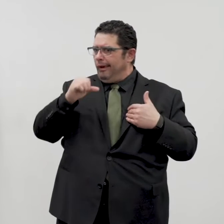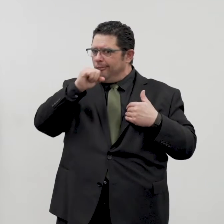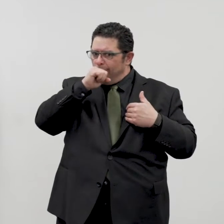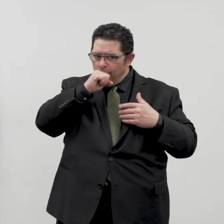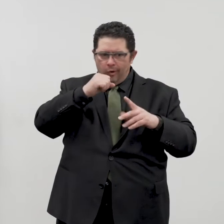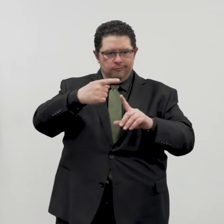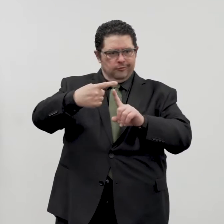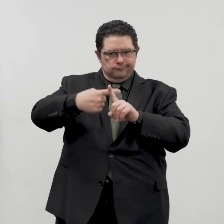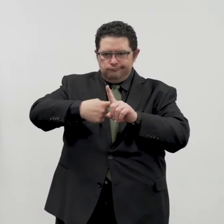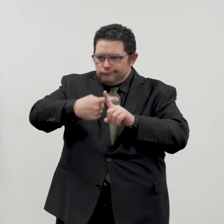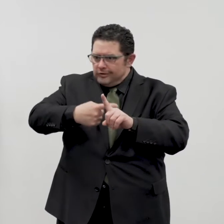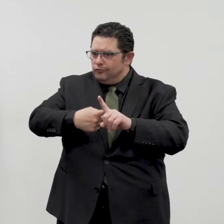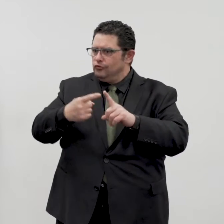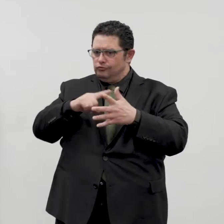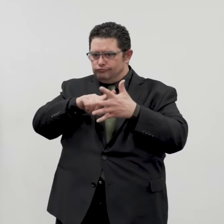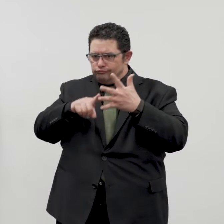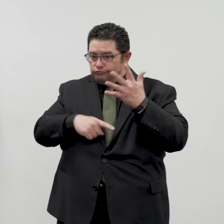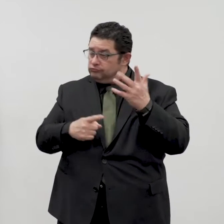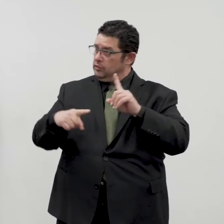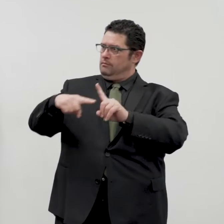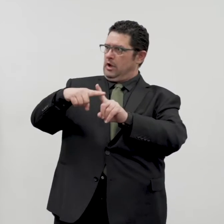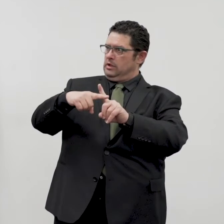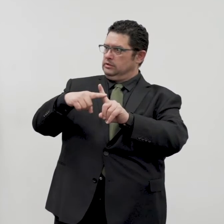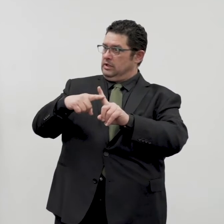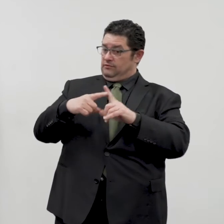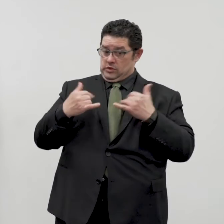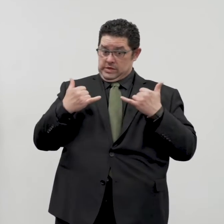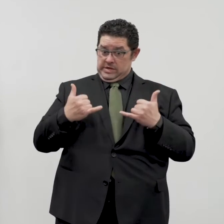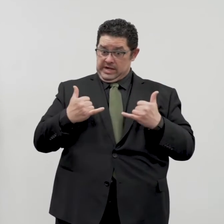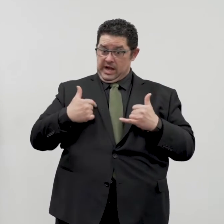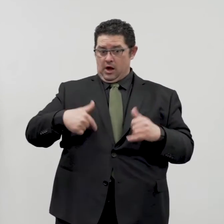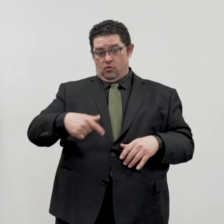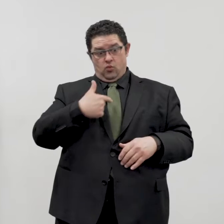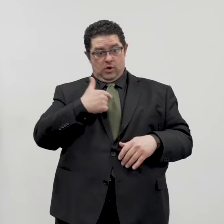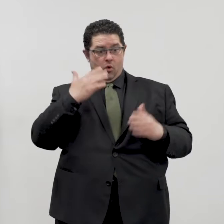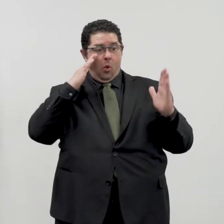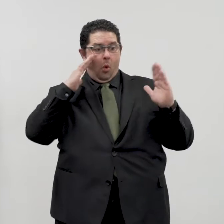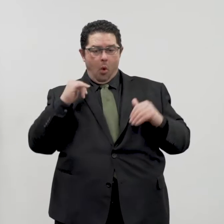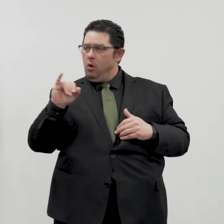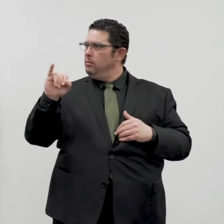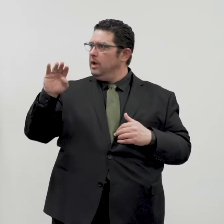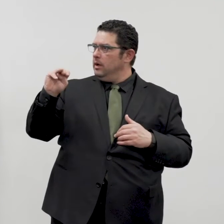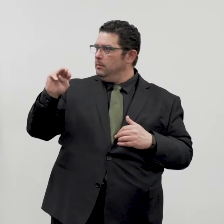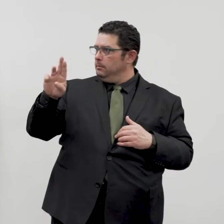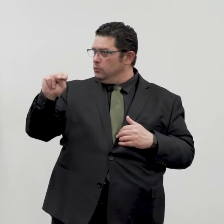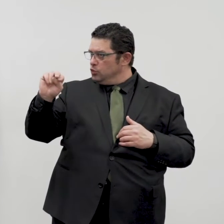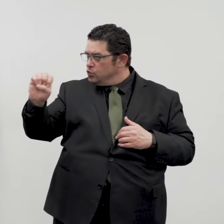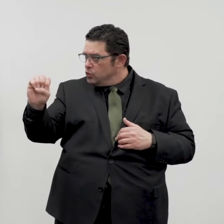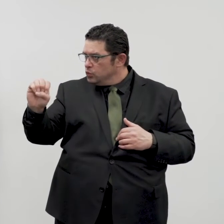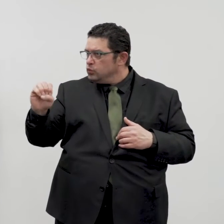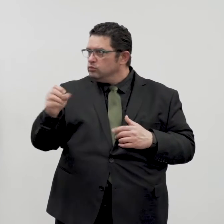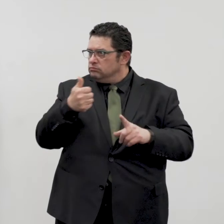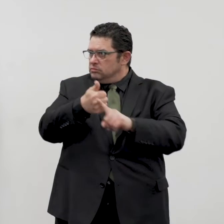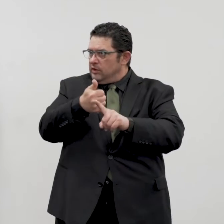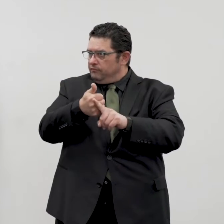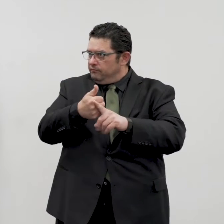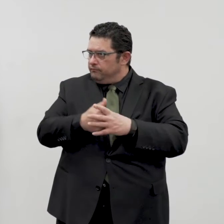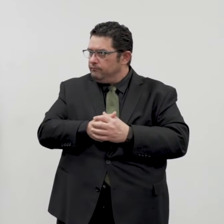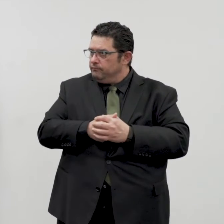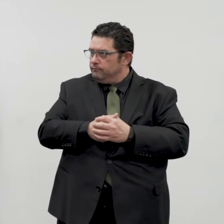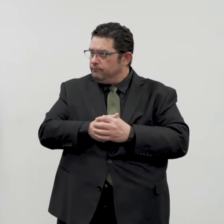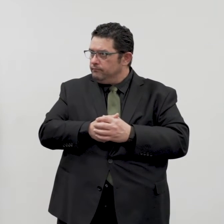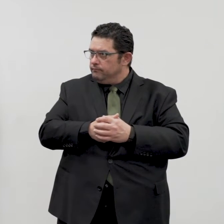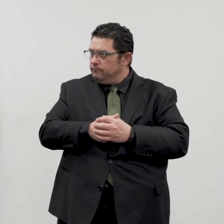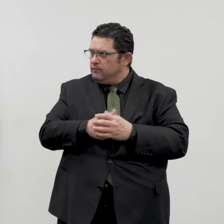were positive and are now, we would hope, would be immune. Based on the early science, they would have some immunity. How long do you think it